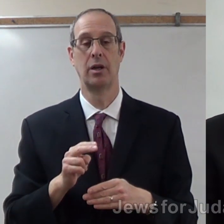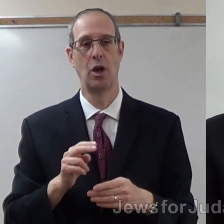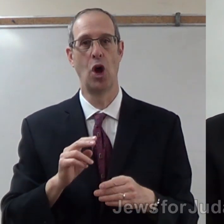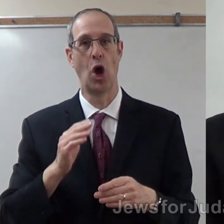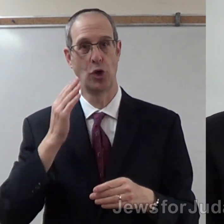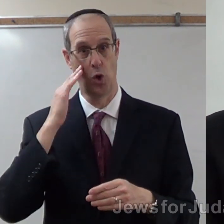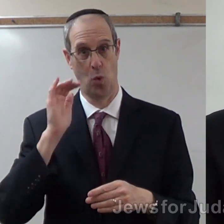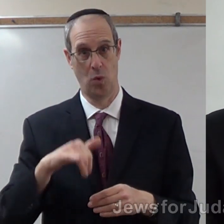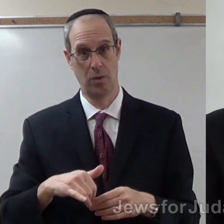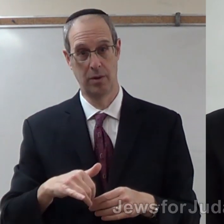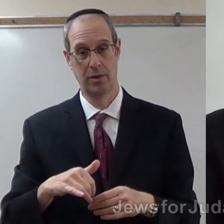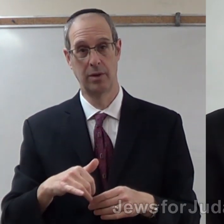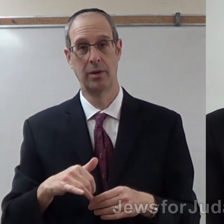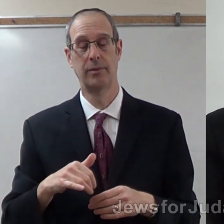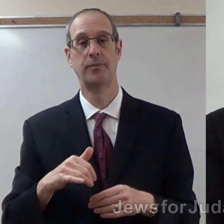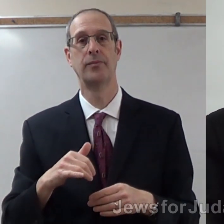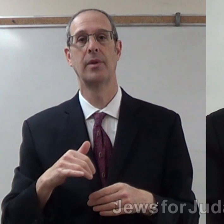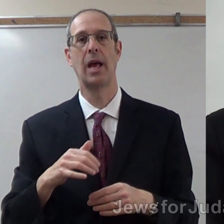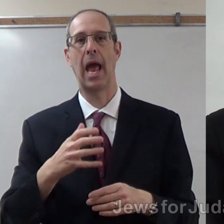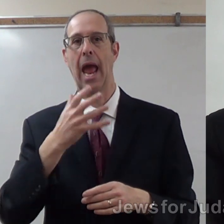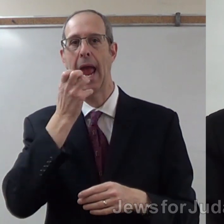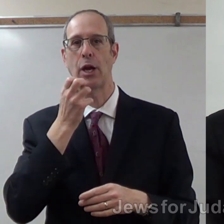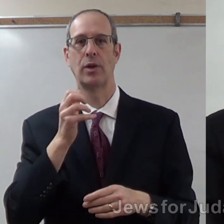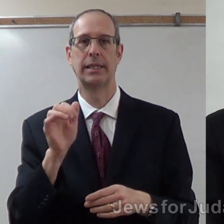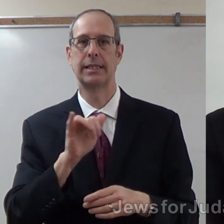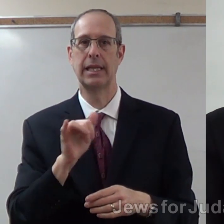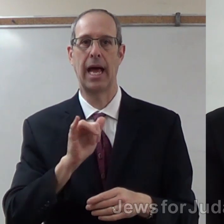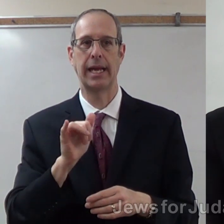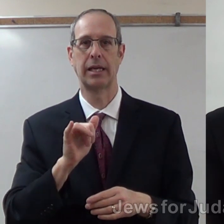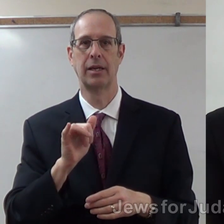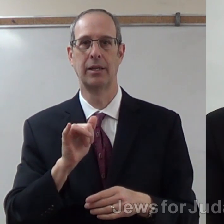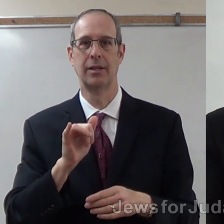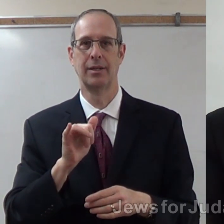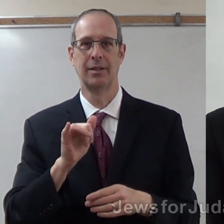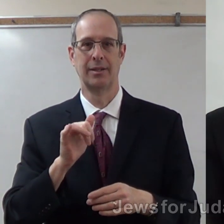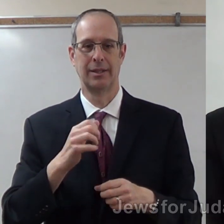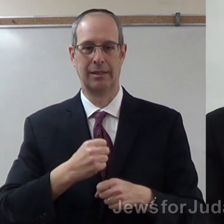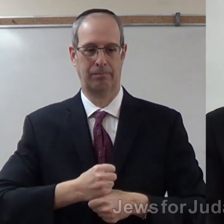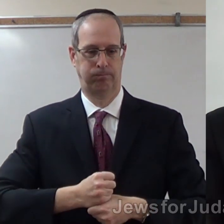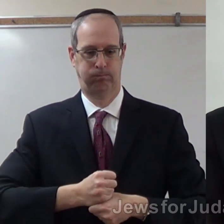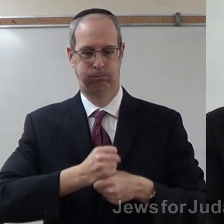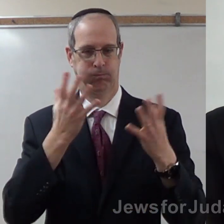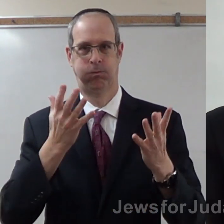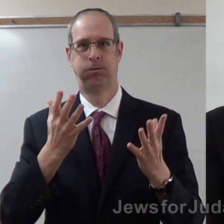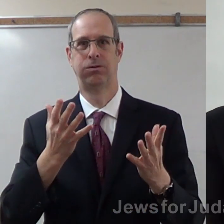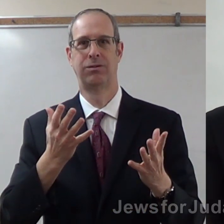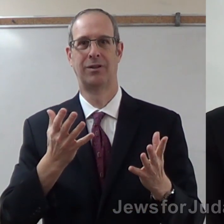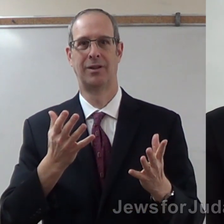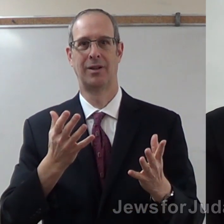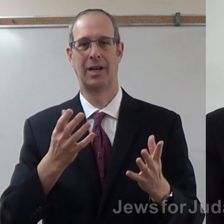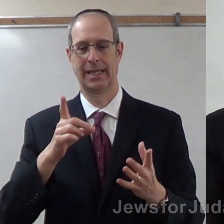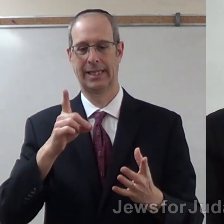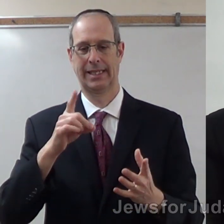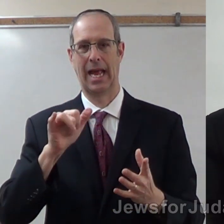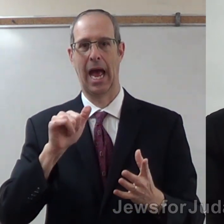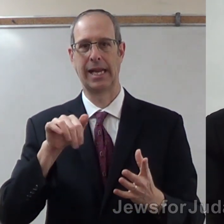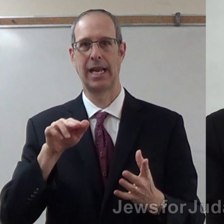what? Anger is like dynamite. It's like explosives.